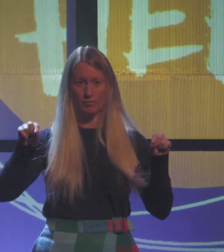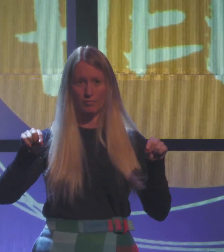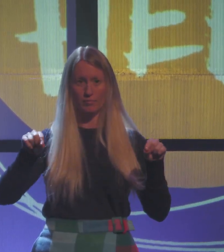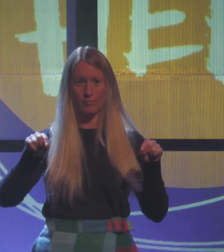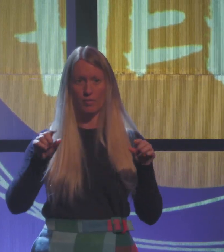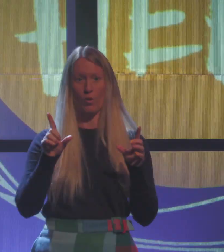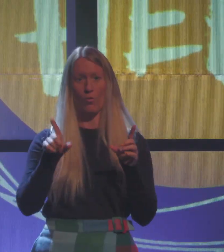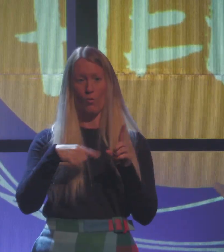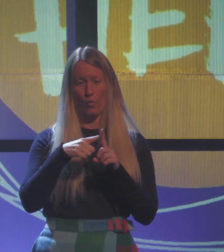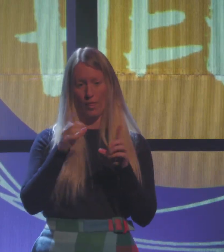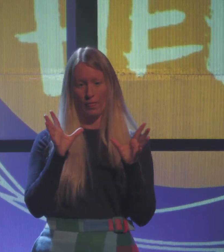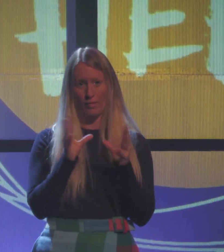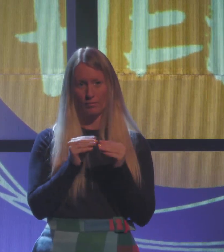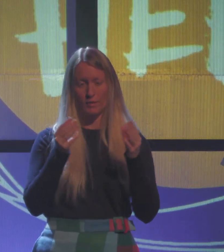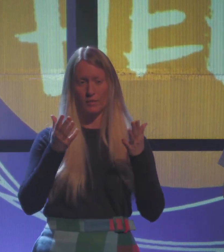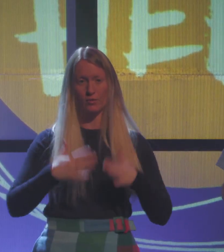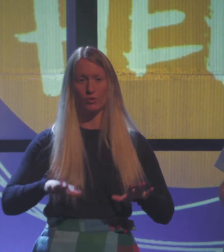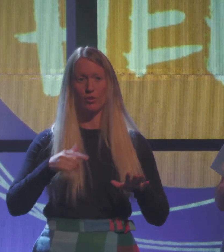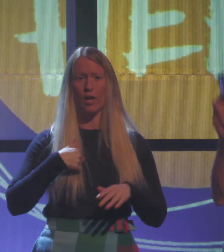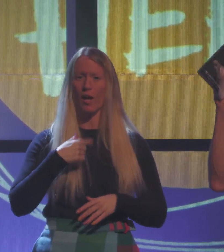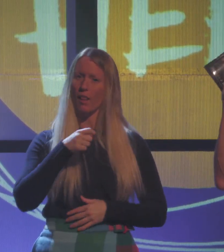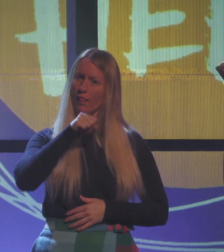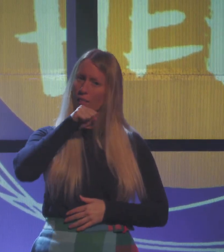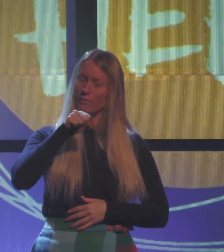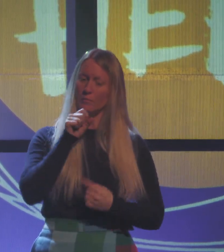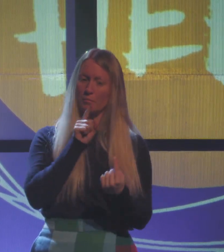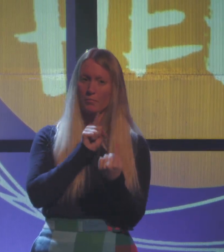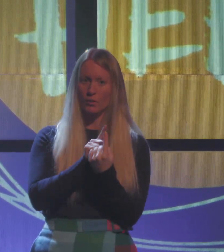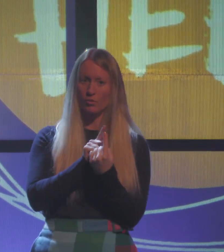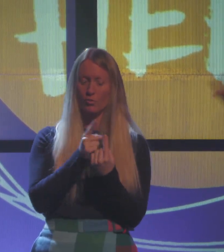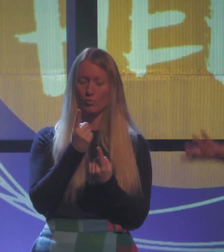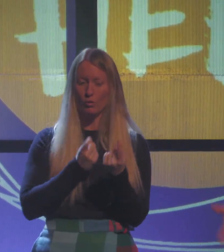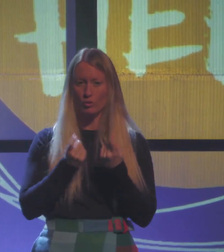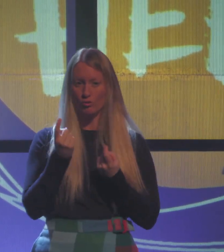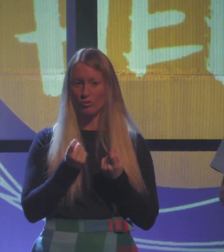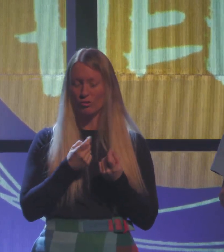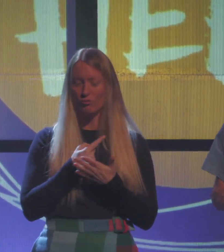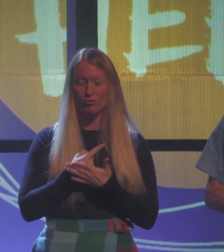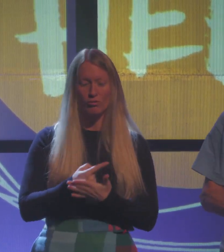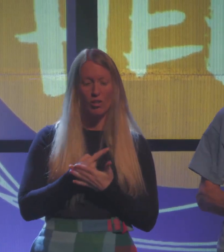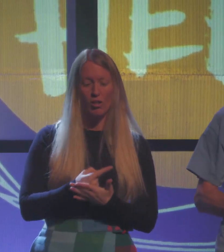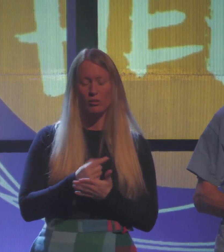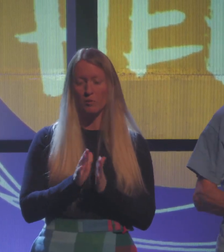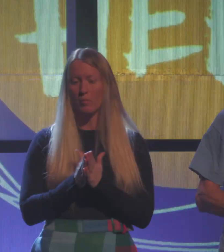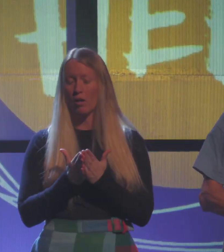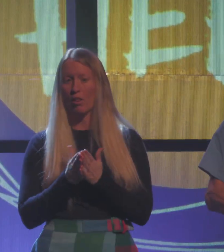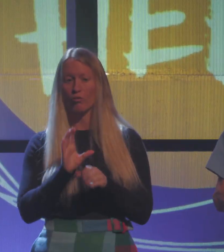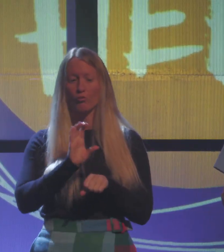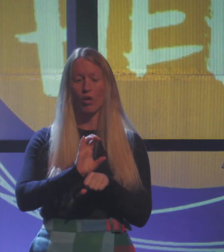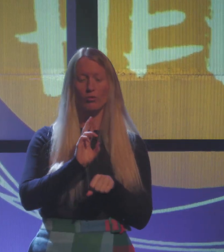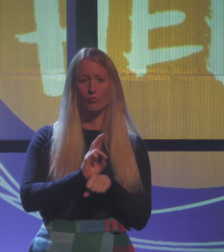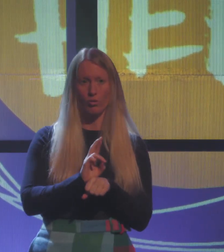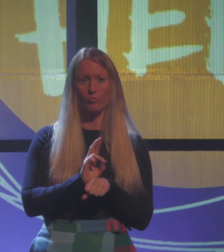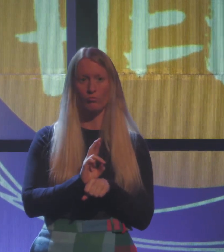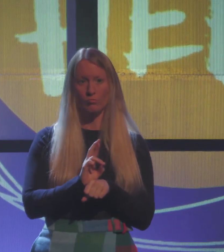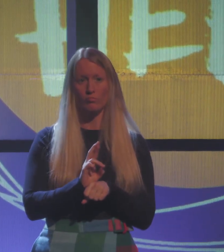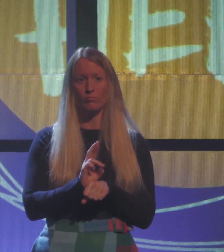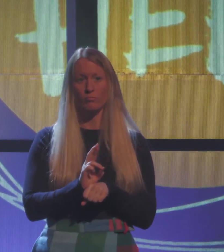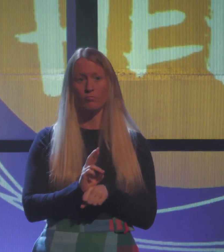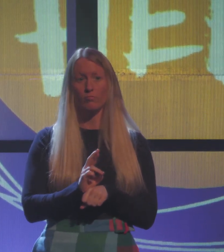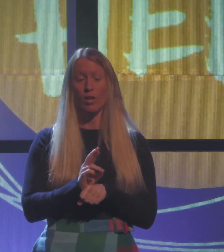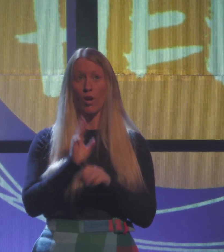meet you, talk about any questions you have about Crossroads or the book, or just kind of stuff that goes on around here.